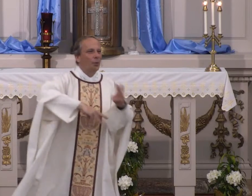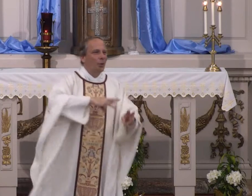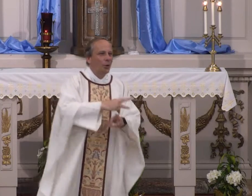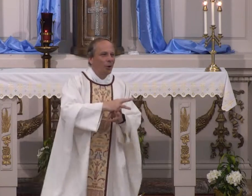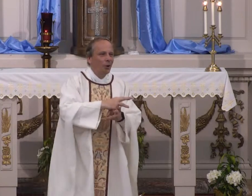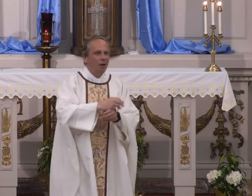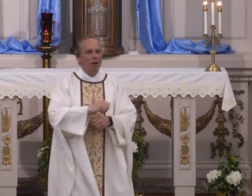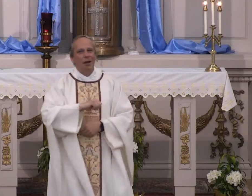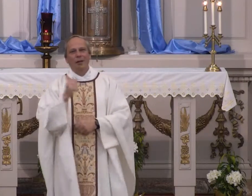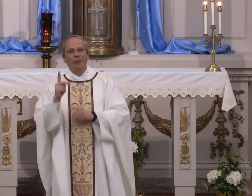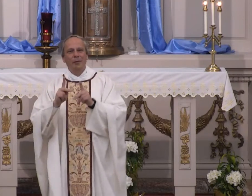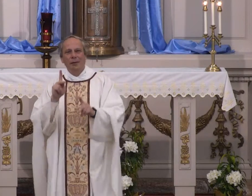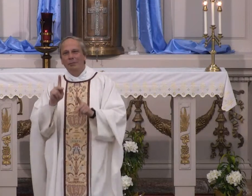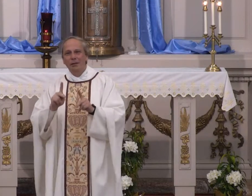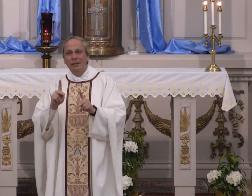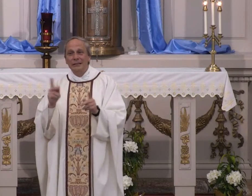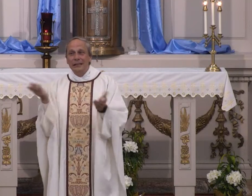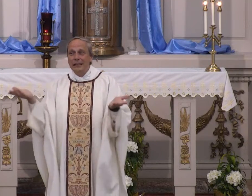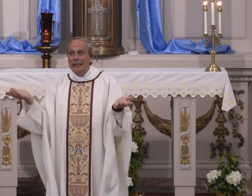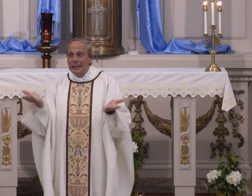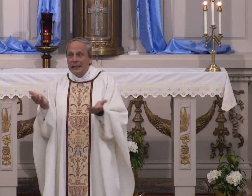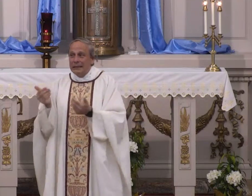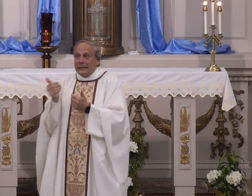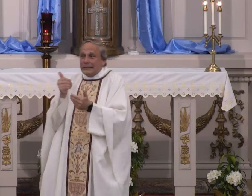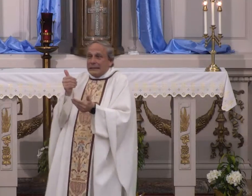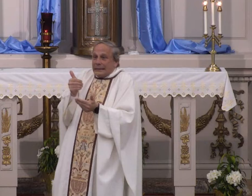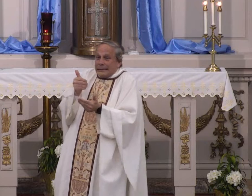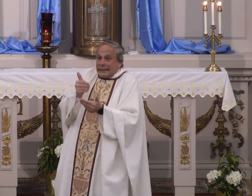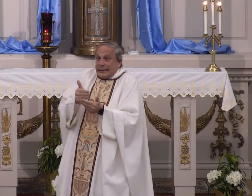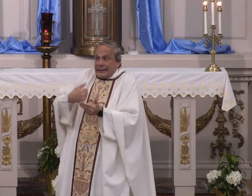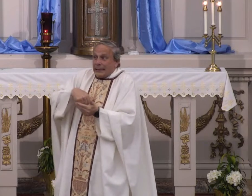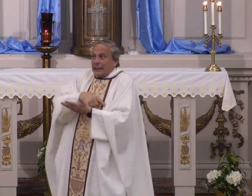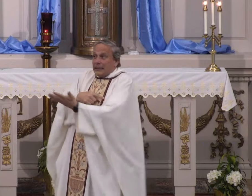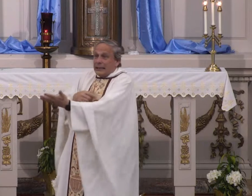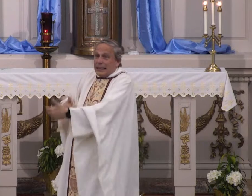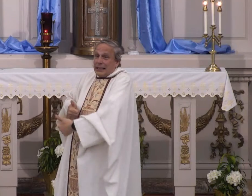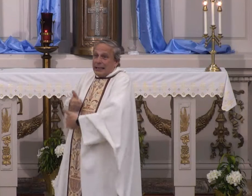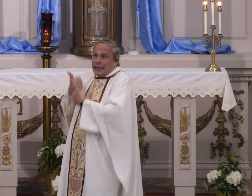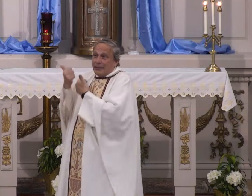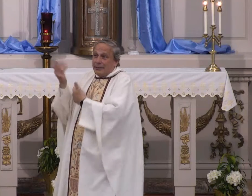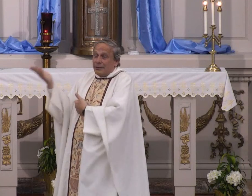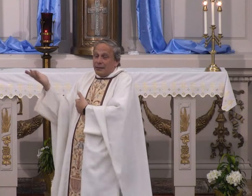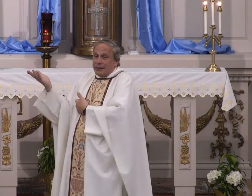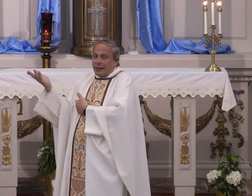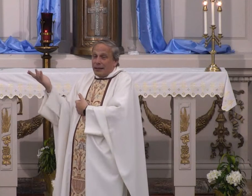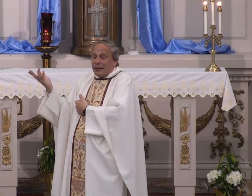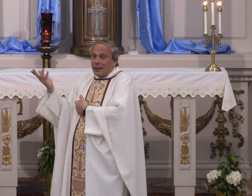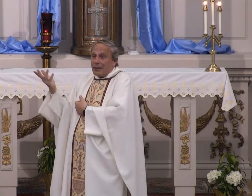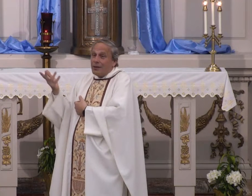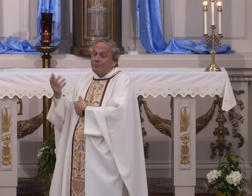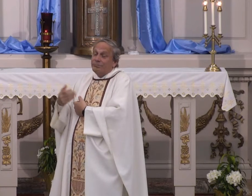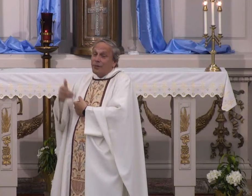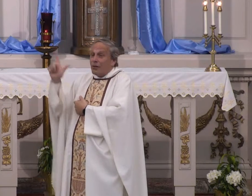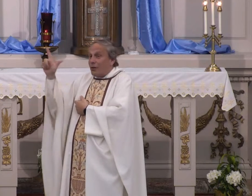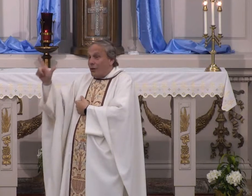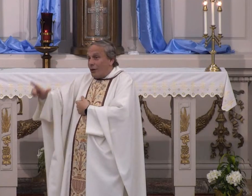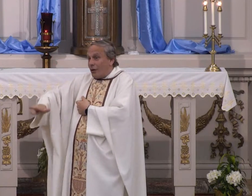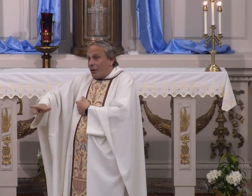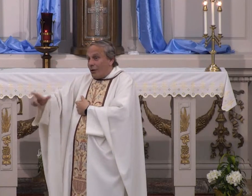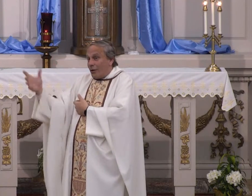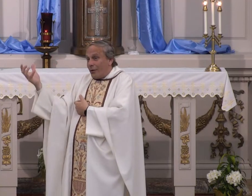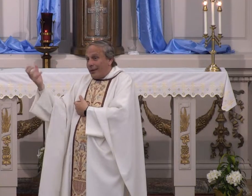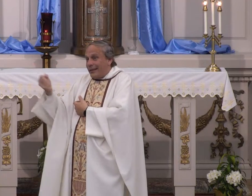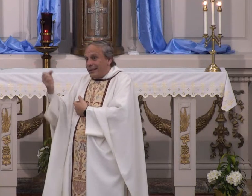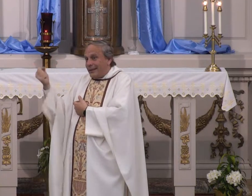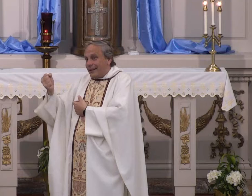those things. We know there's a lot of people in the world who do struggle. Even those who are close